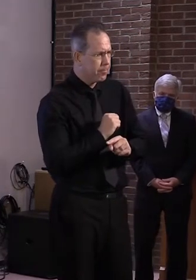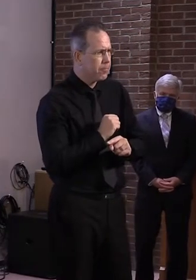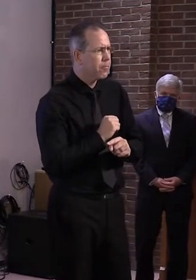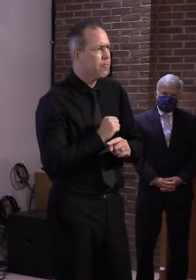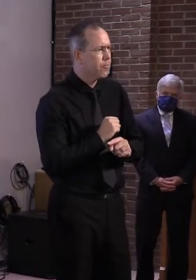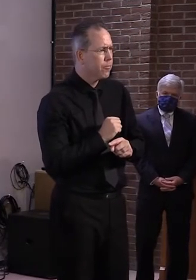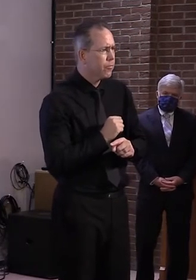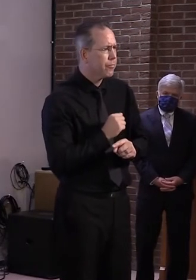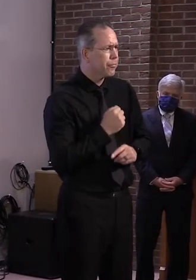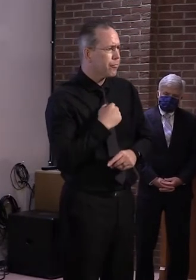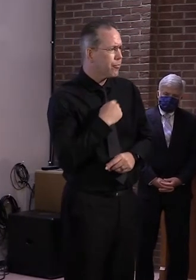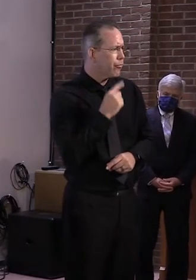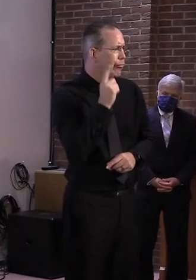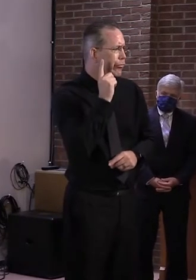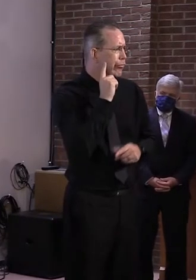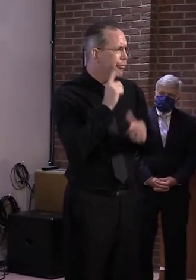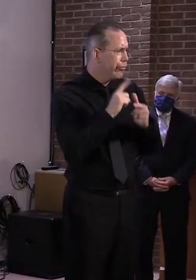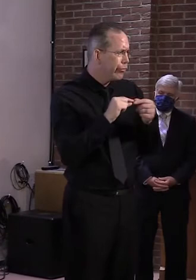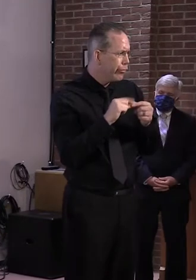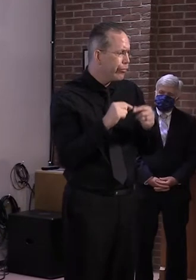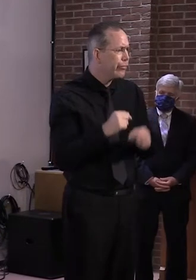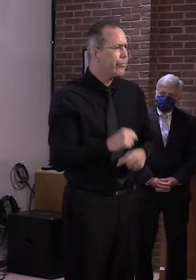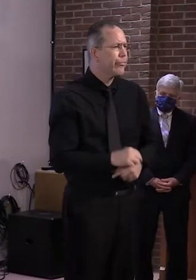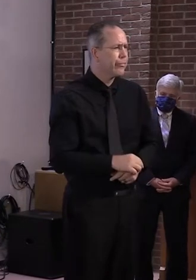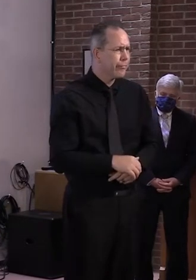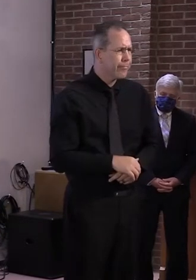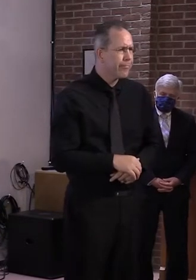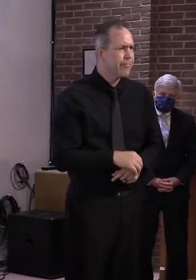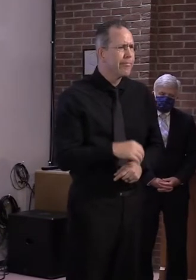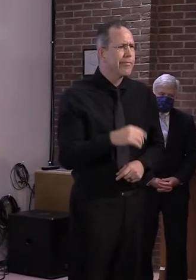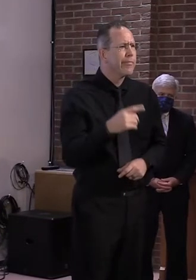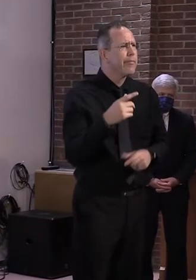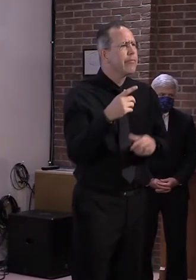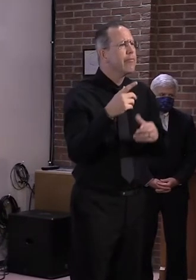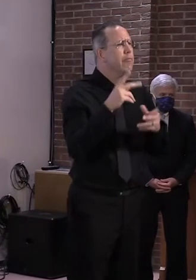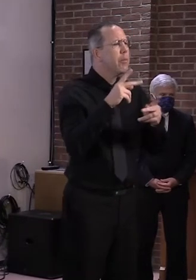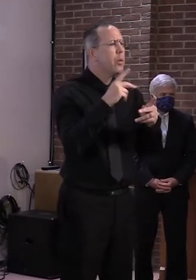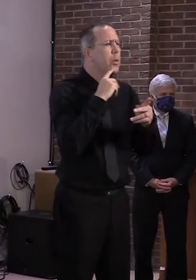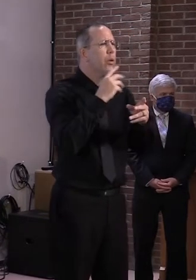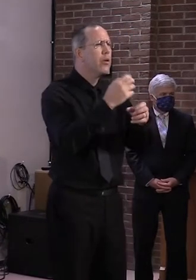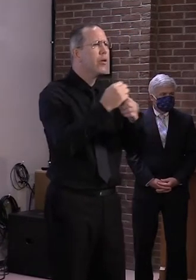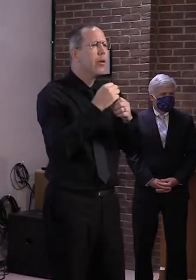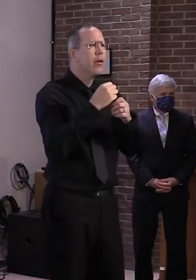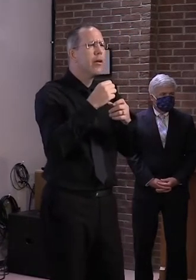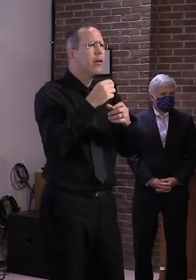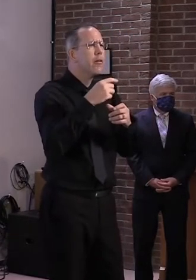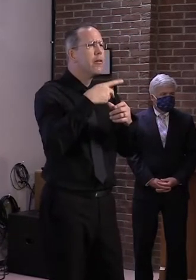that theirs was 5 days late. Just wondering if there have been any delays, and if so, why?